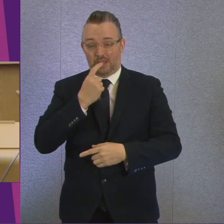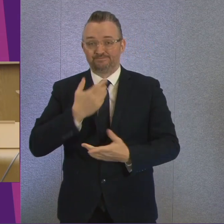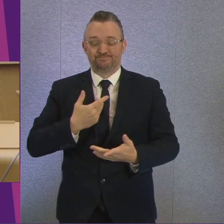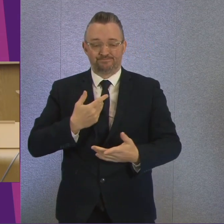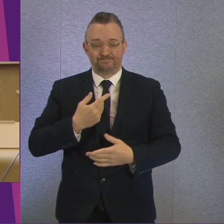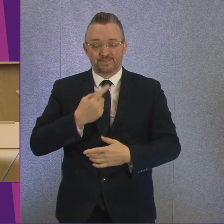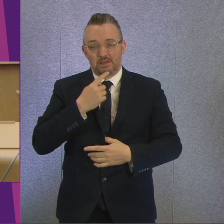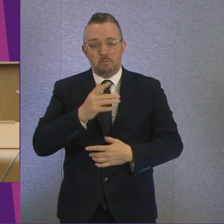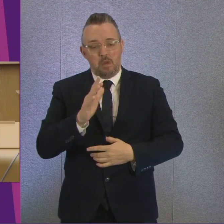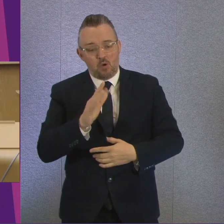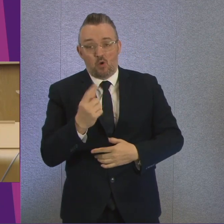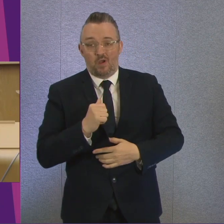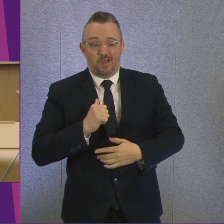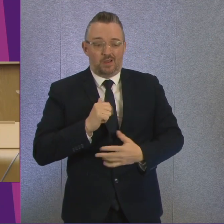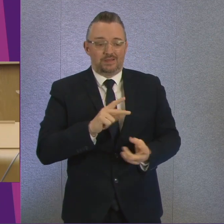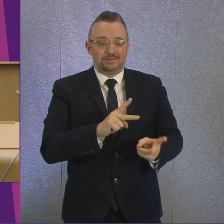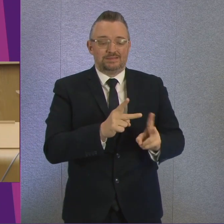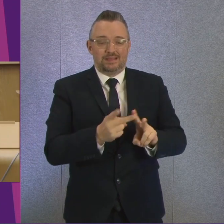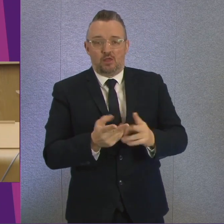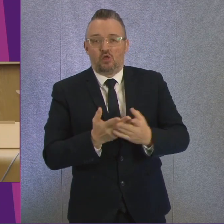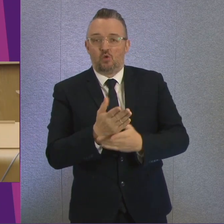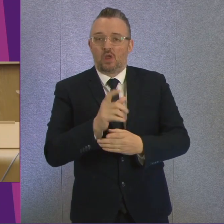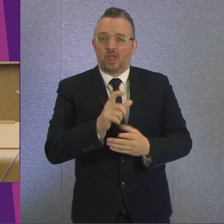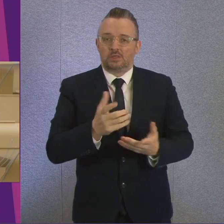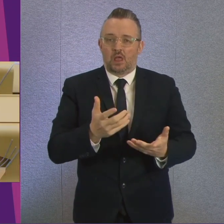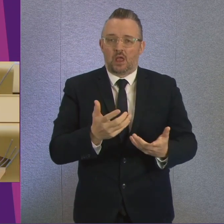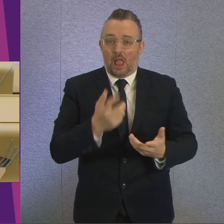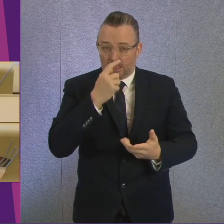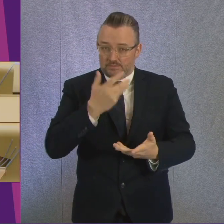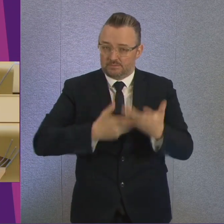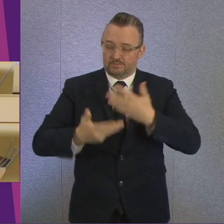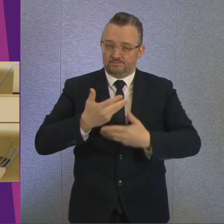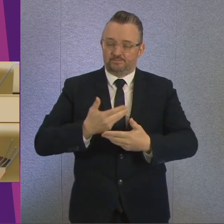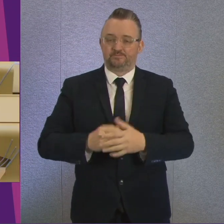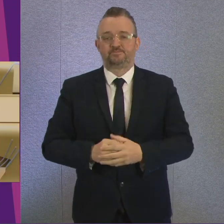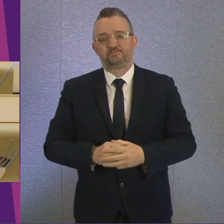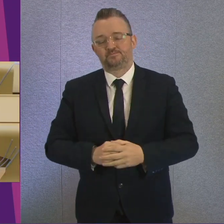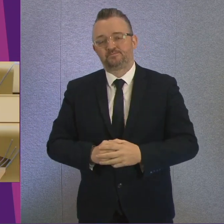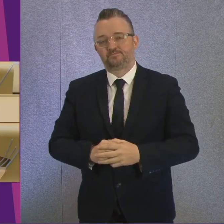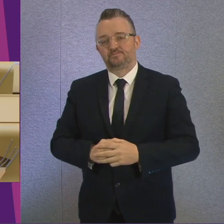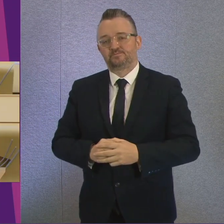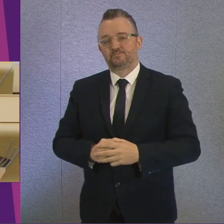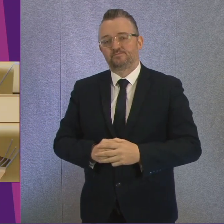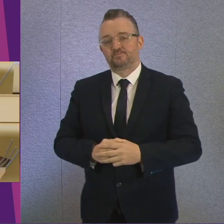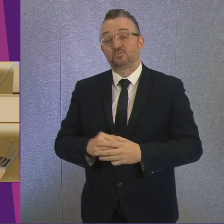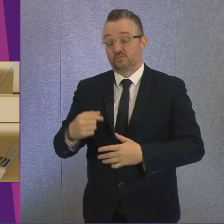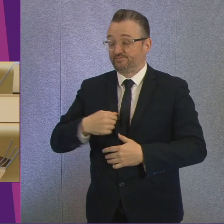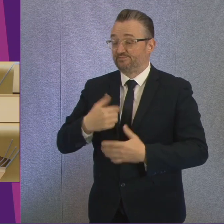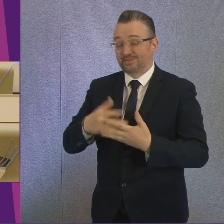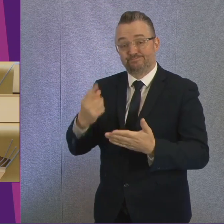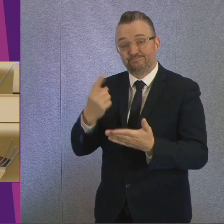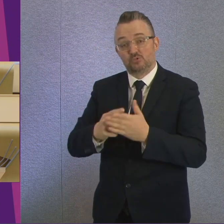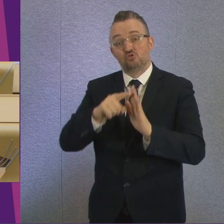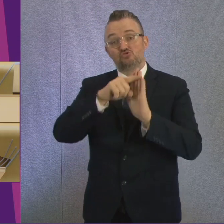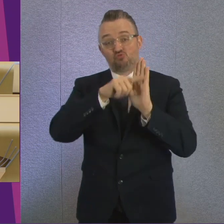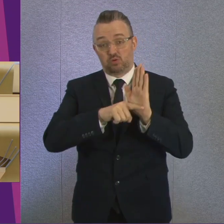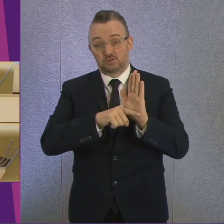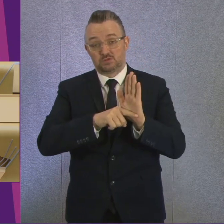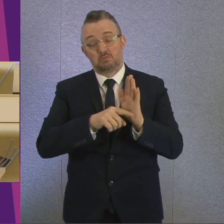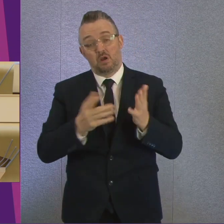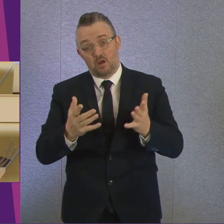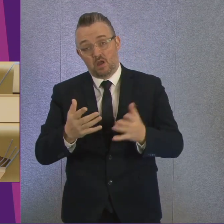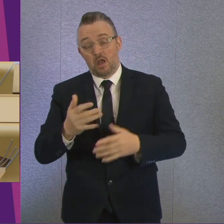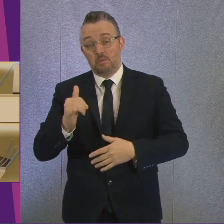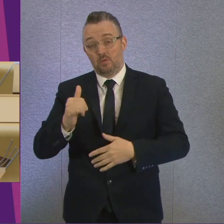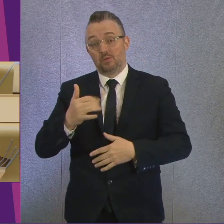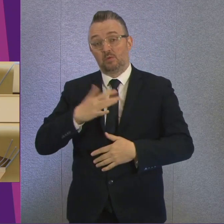ones safely, regardless of where that might be? Cabinet Secretary. So the guidance that we set out, but it may be sensible for us